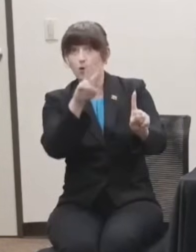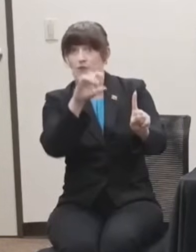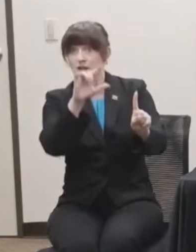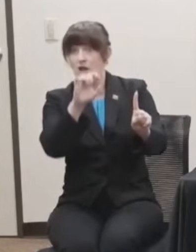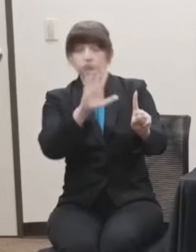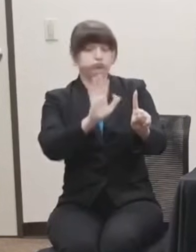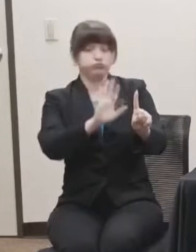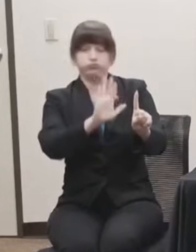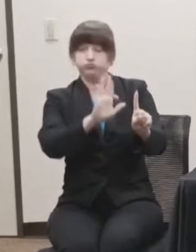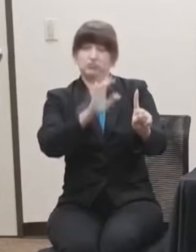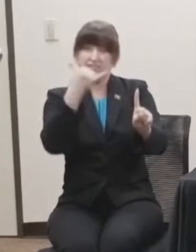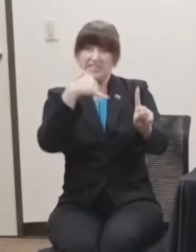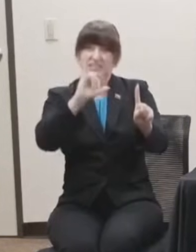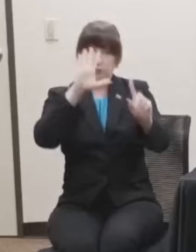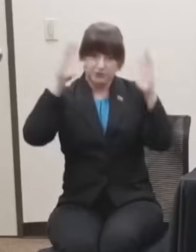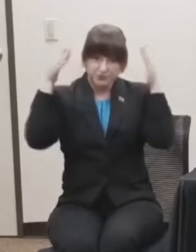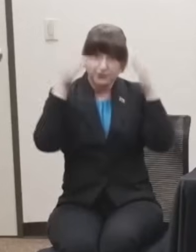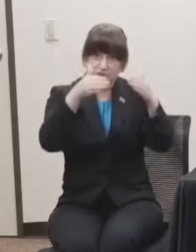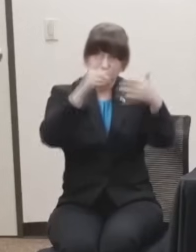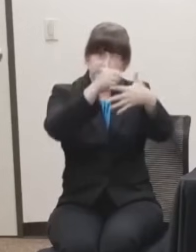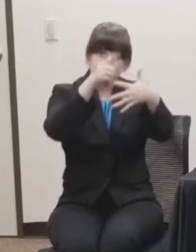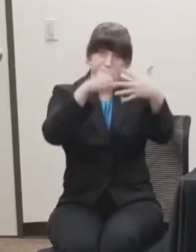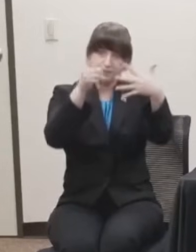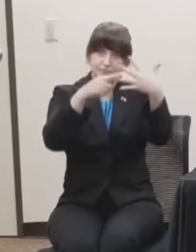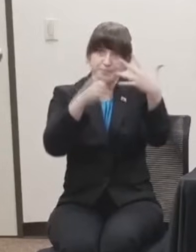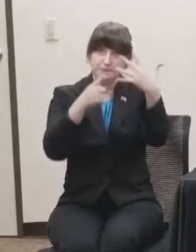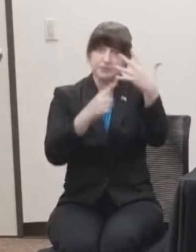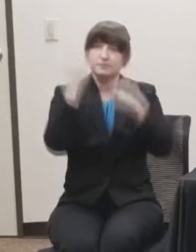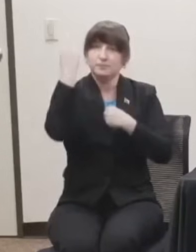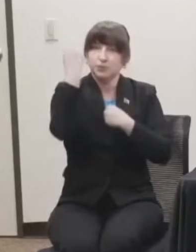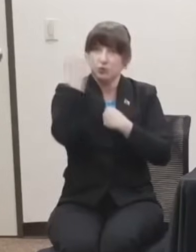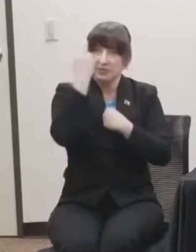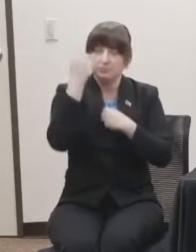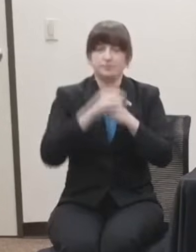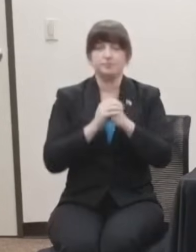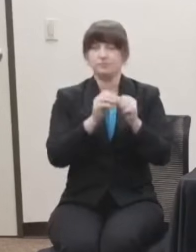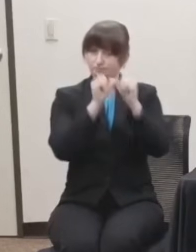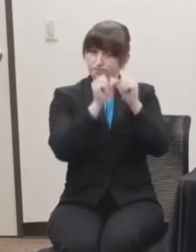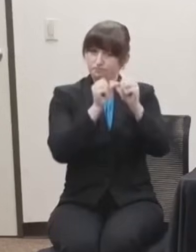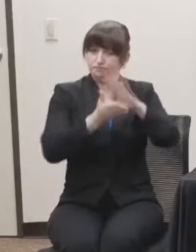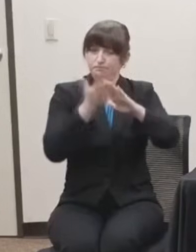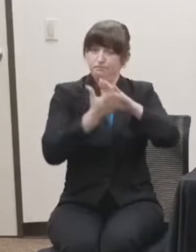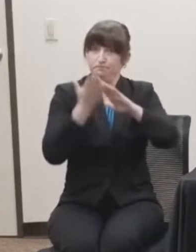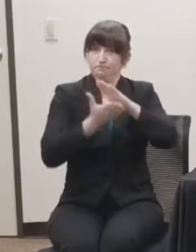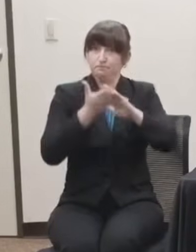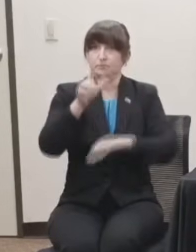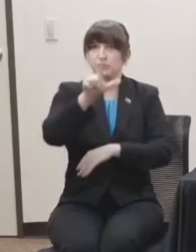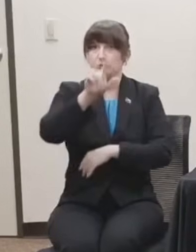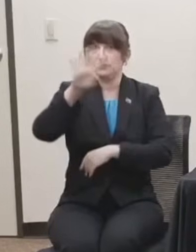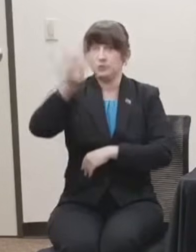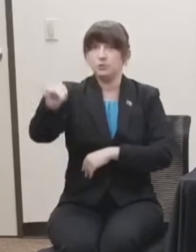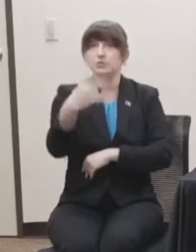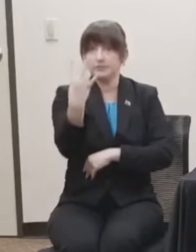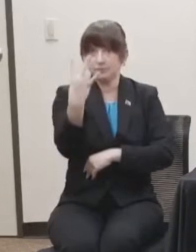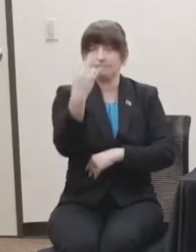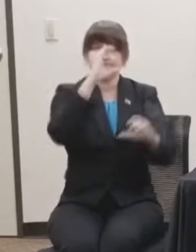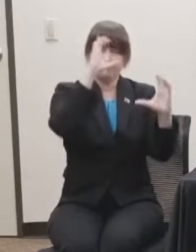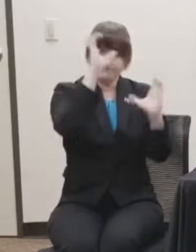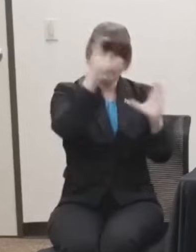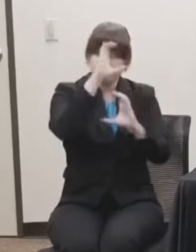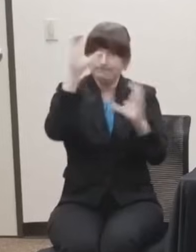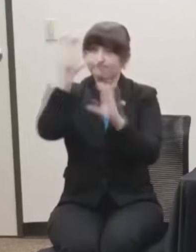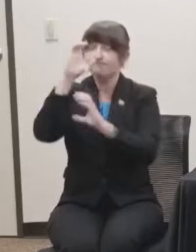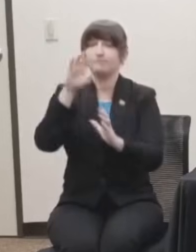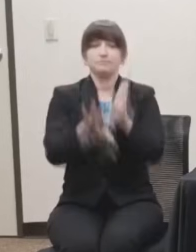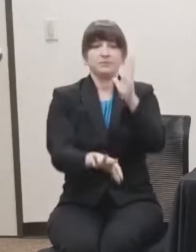ways. We continue 24/7 operations to search for anybody who was